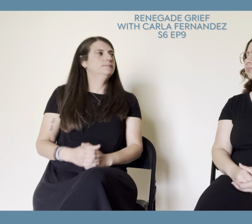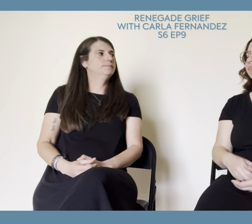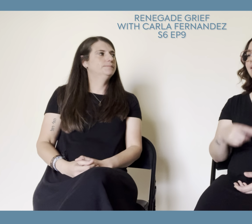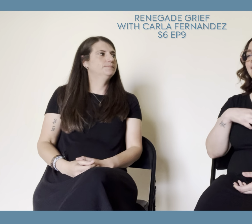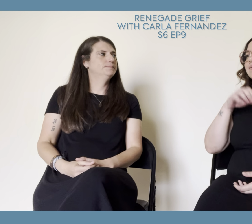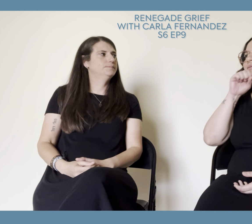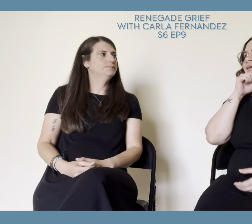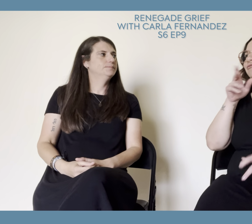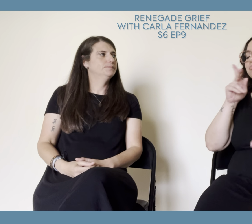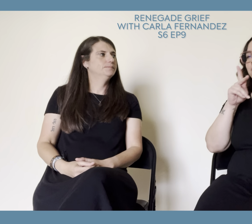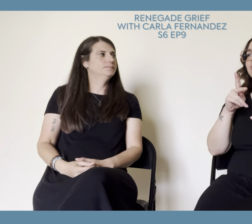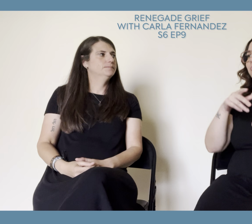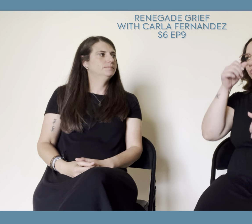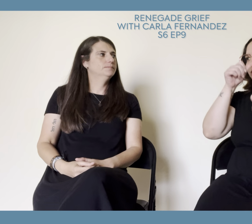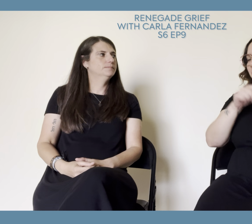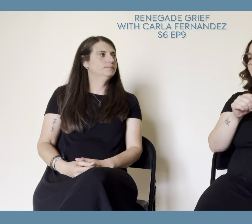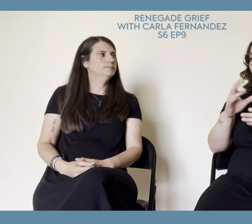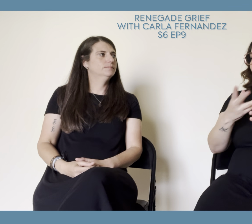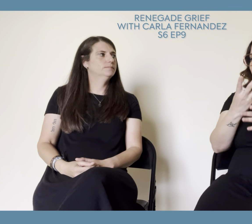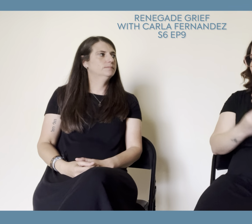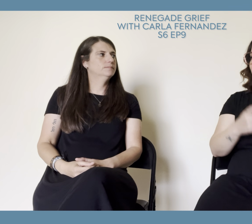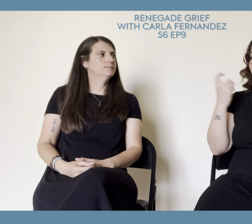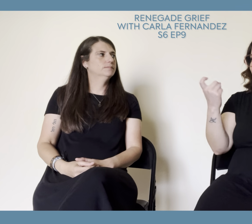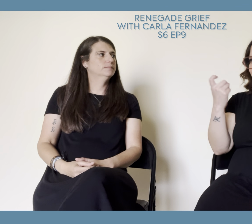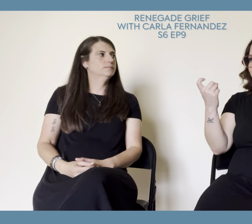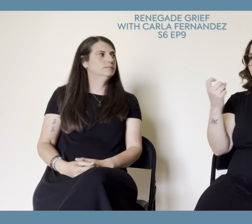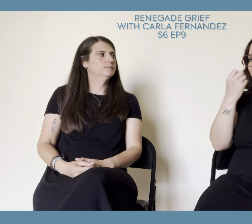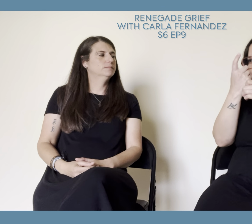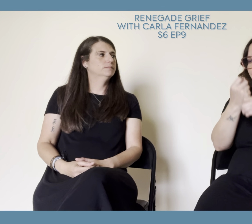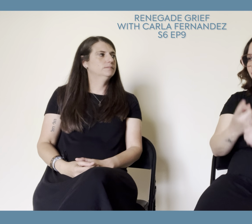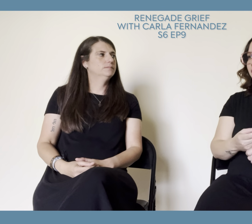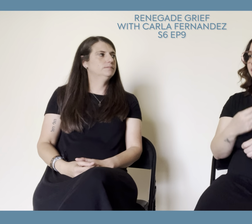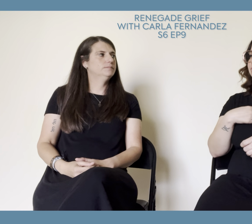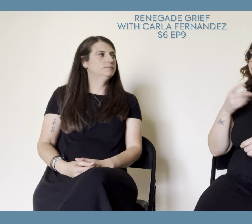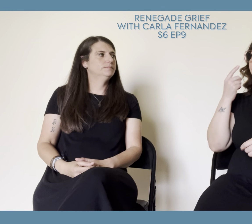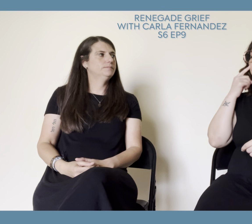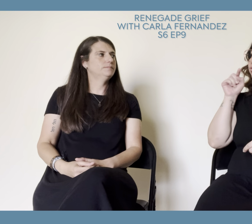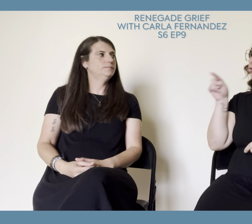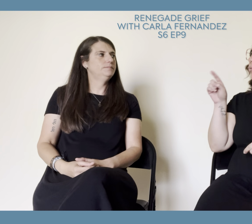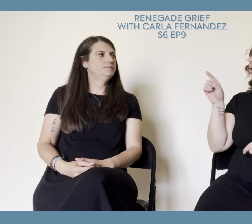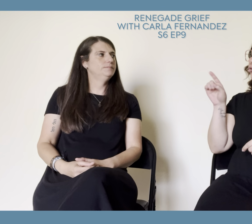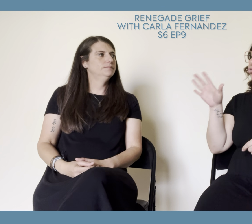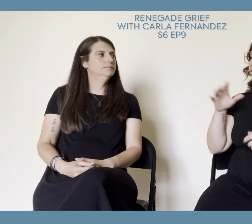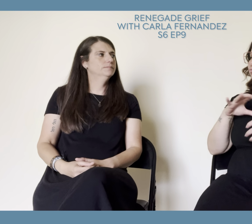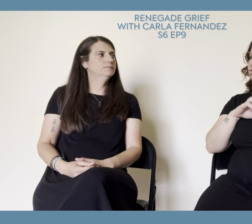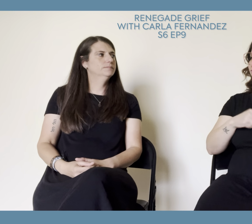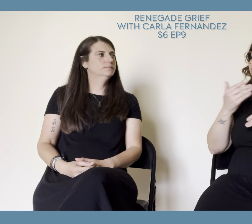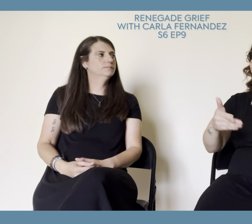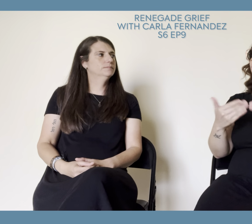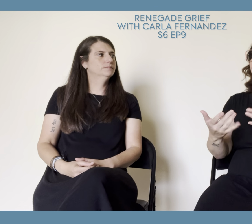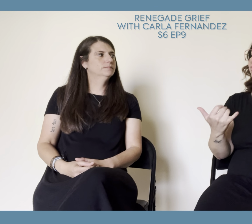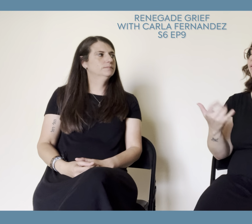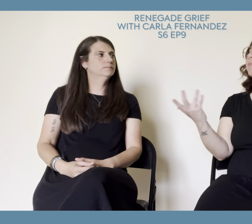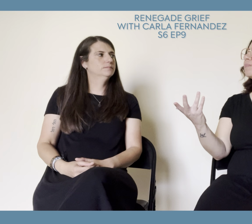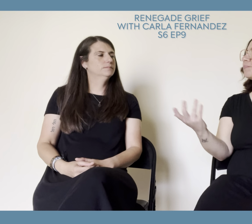remember a death anniversary. Turning to you, where are you in your grief right now? It's a wild